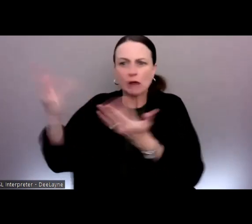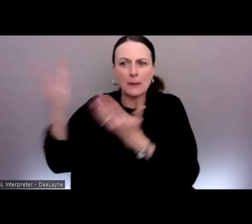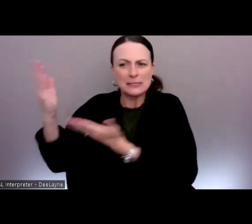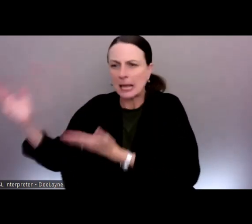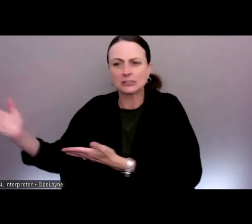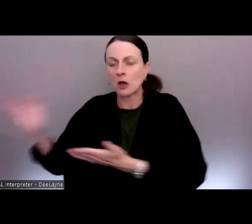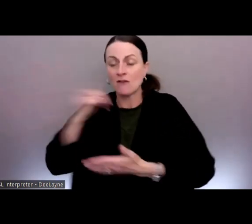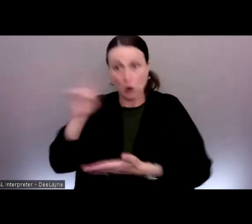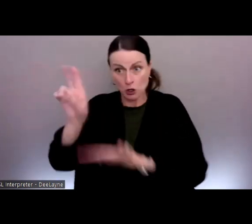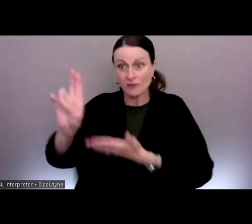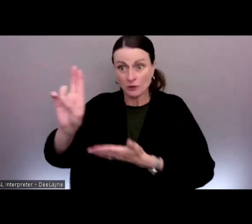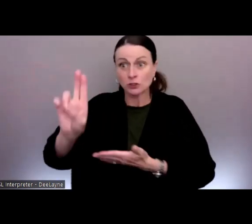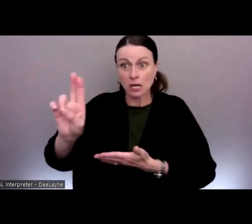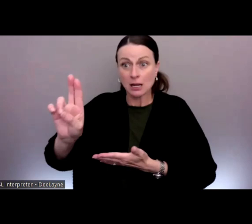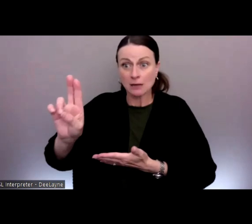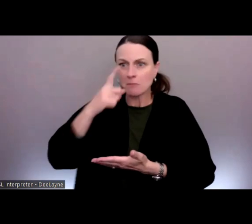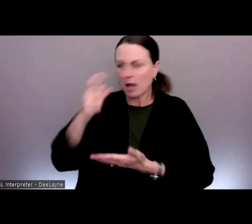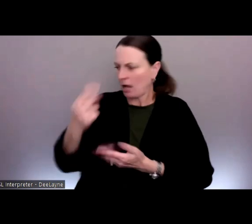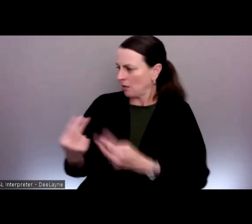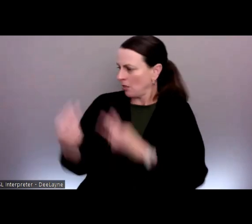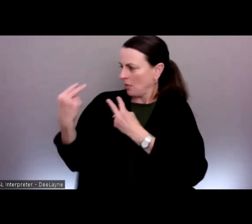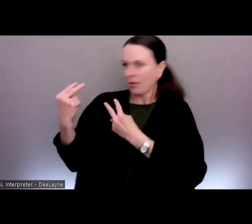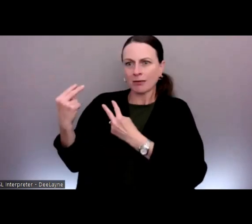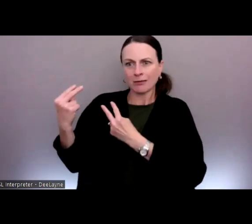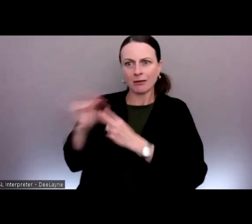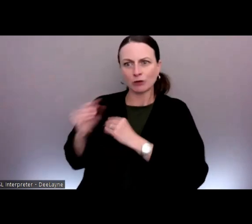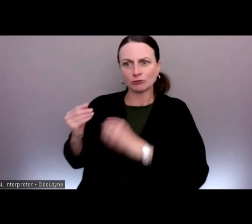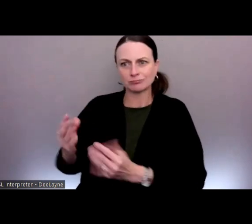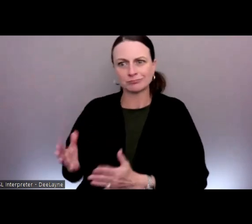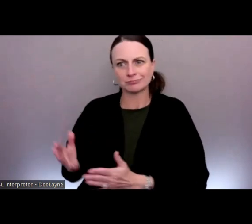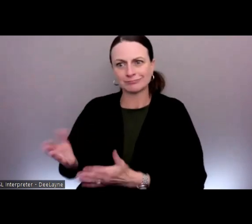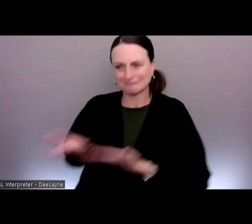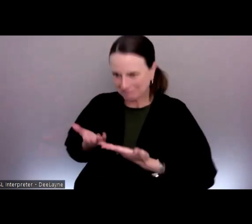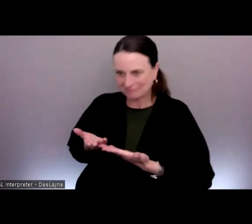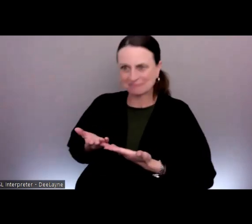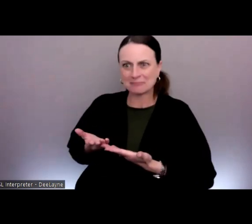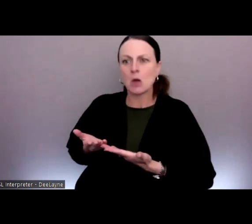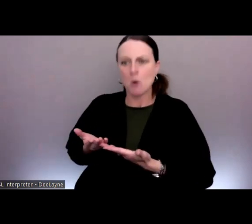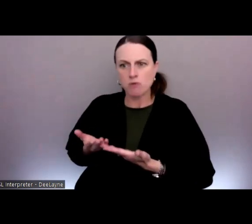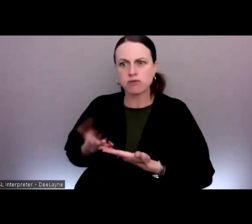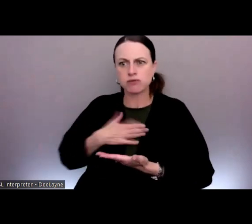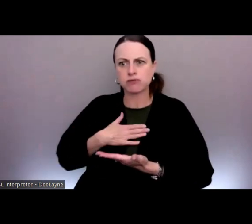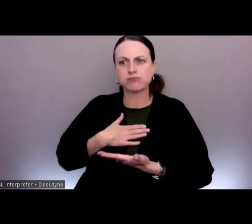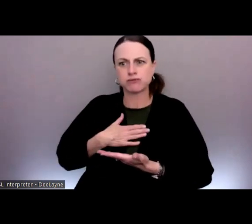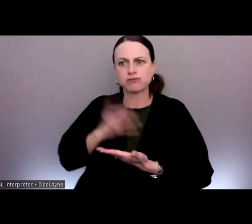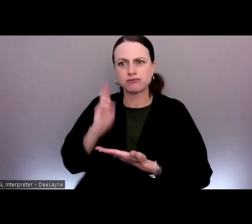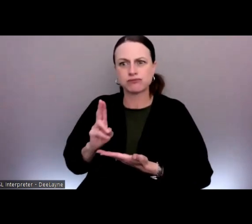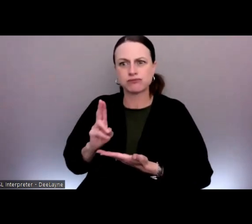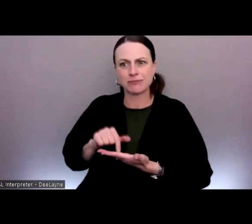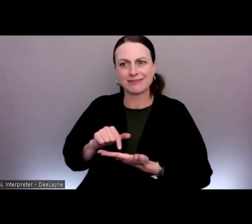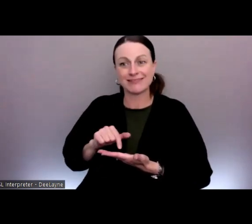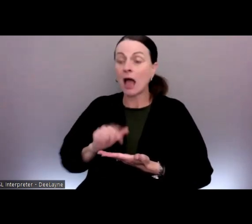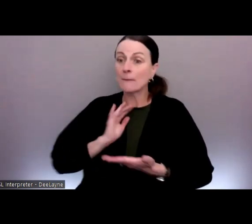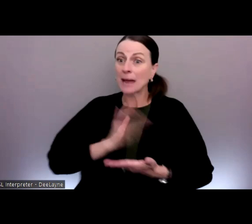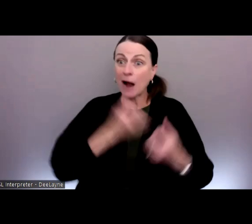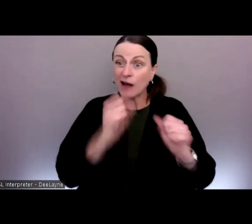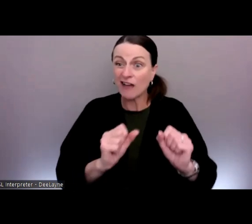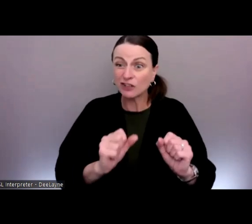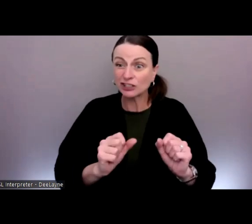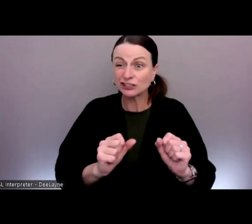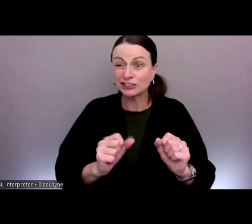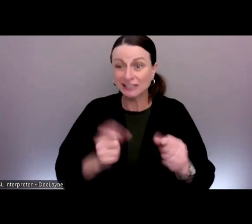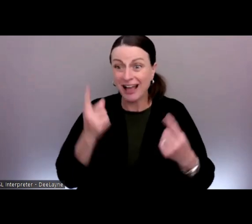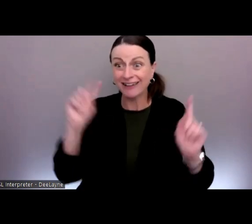for universities, even while simultaneously very much aware that such efforts are not necessarily likely to